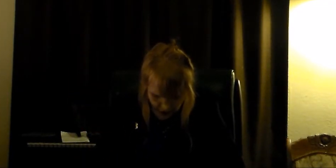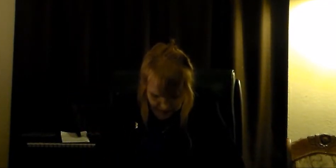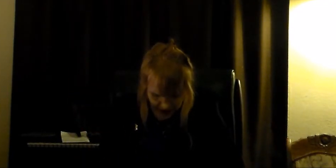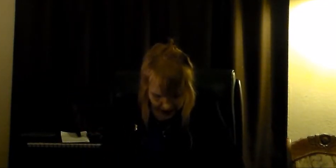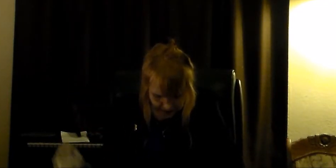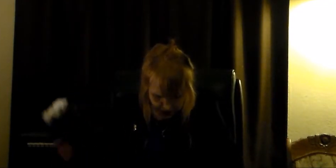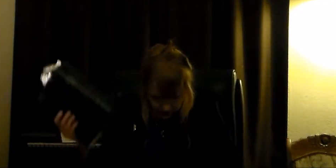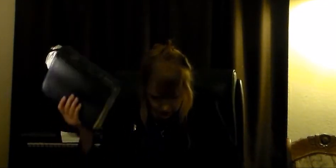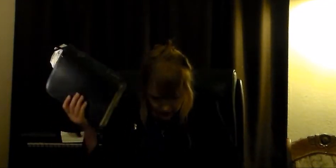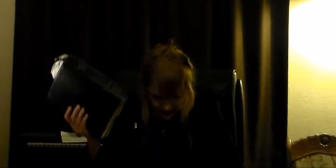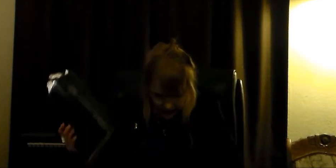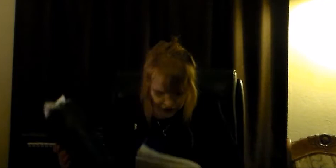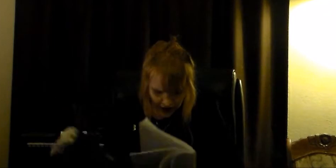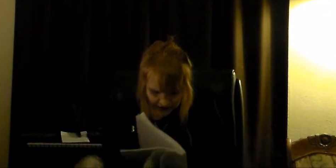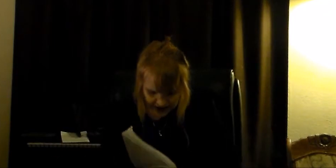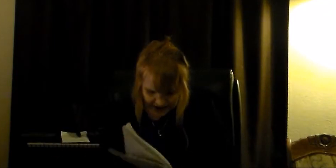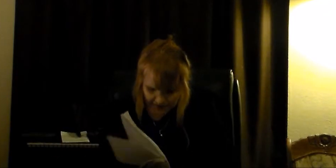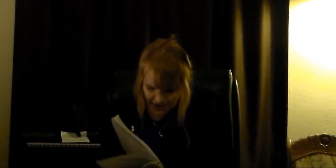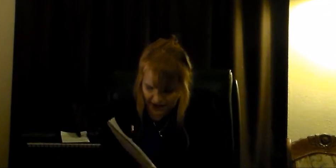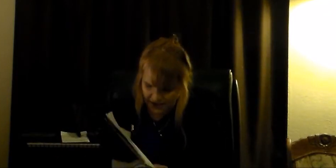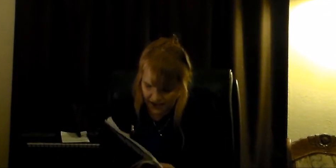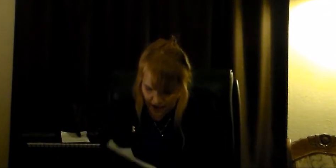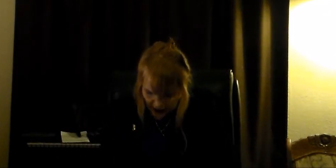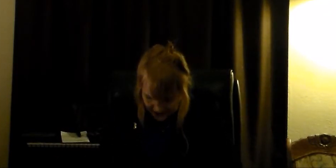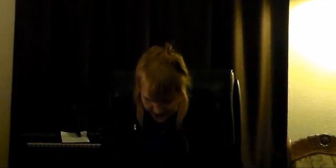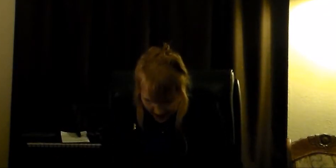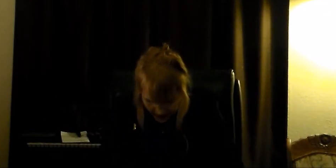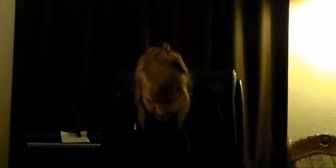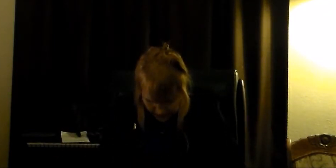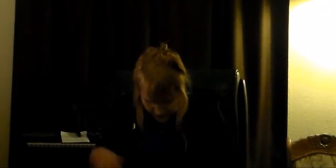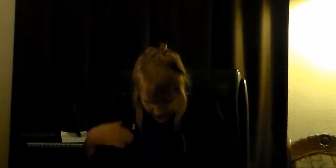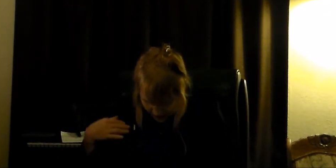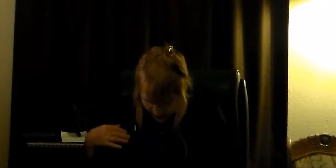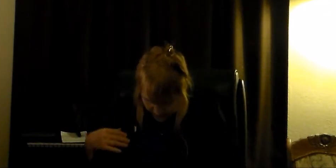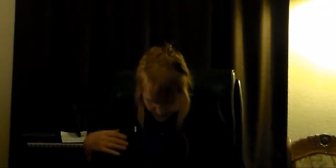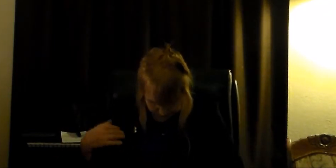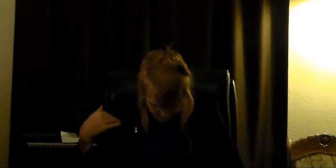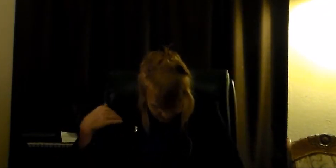Holy Bible, and drive out demons. Disciples,